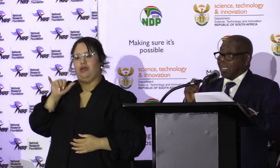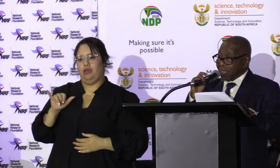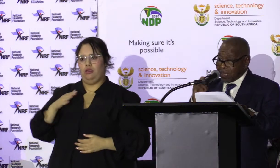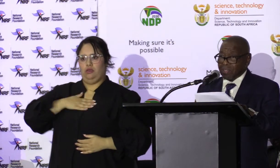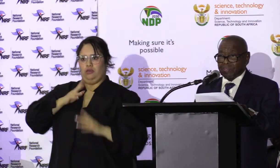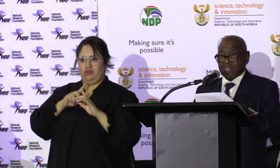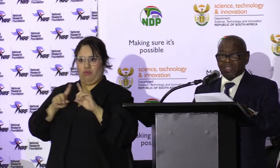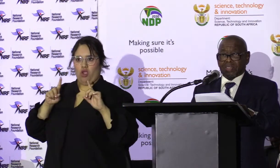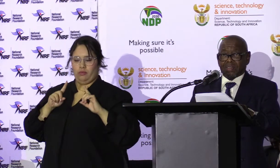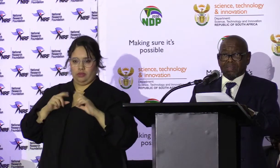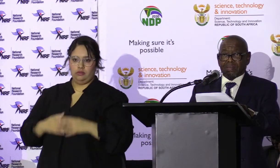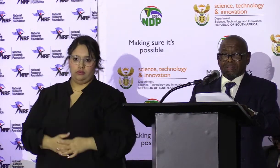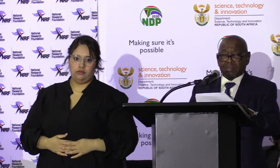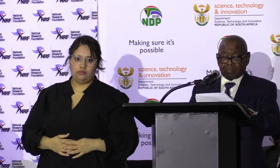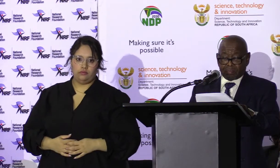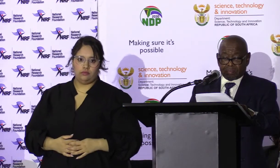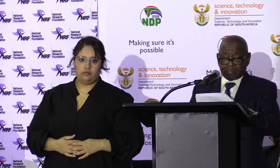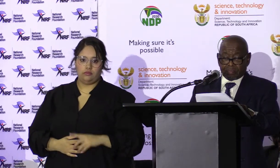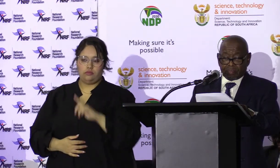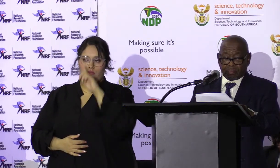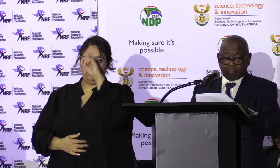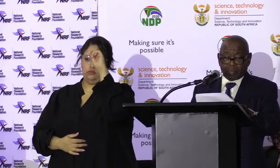Technology, and Innovation.